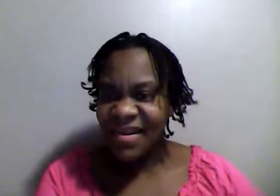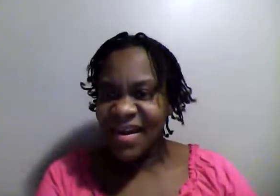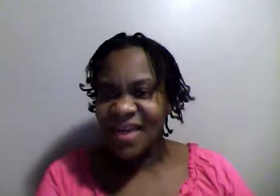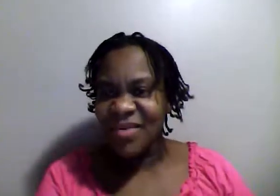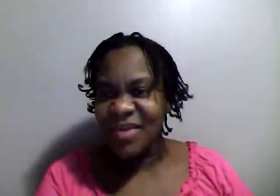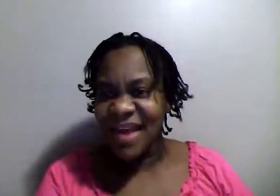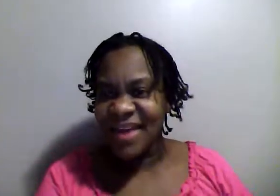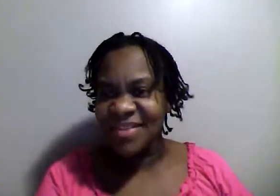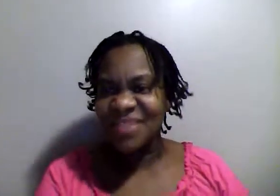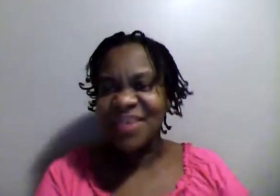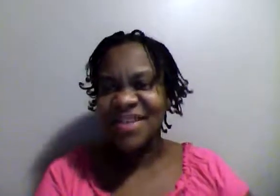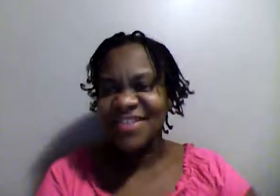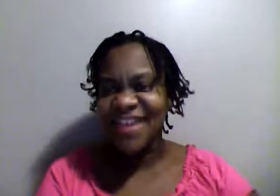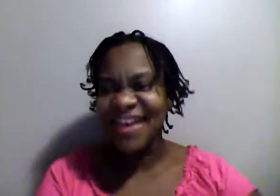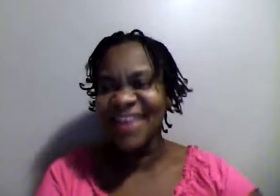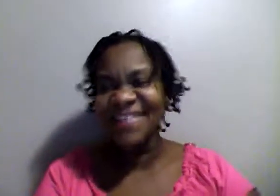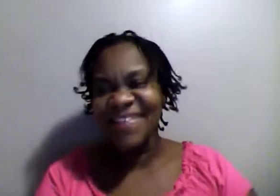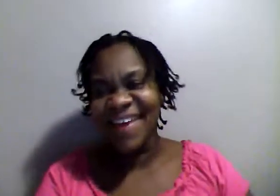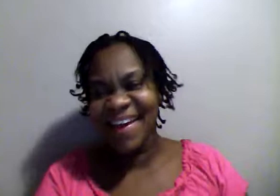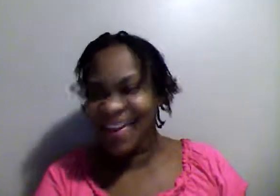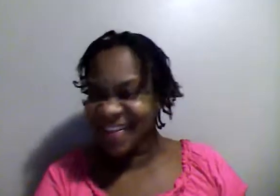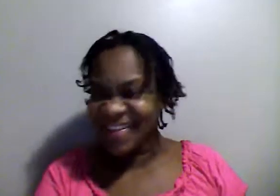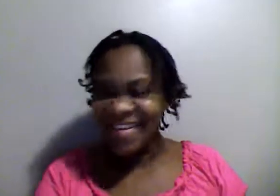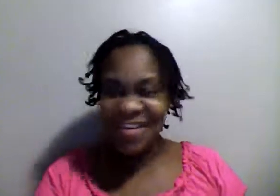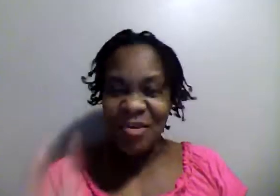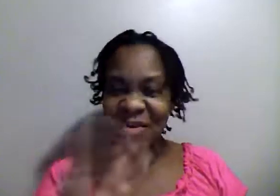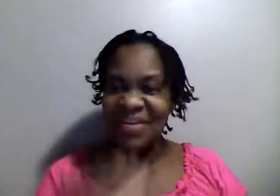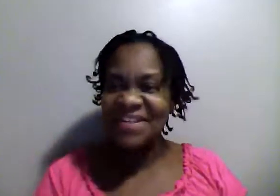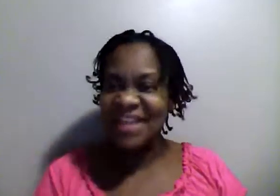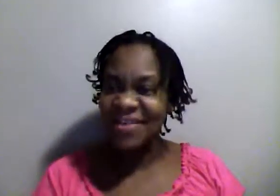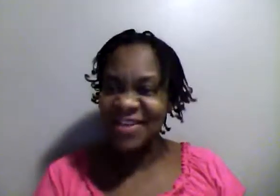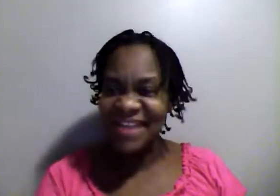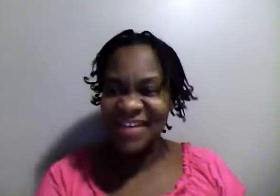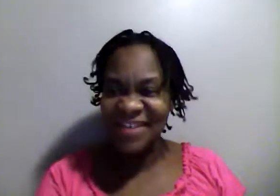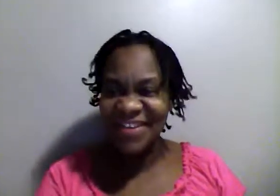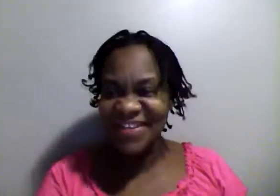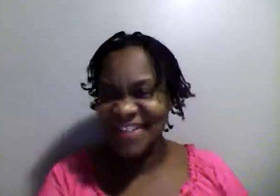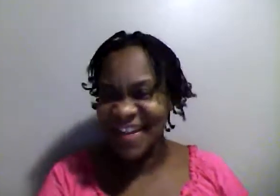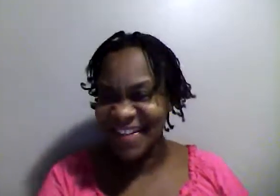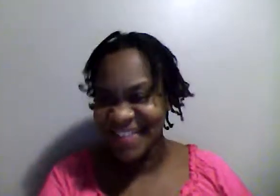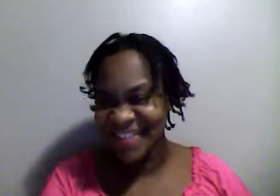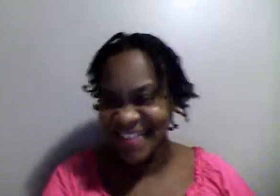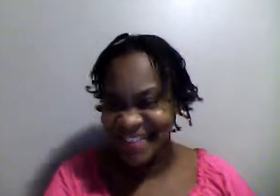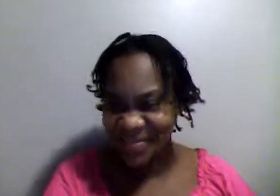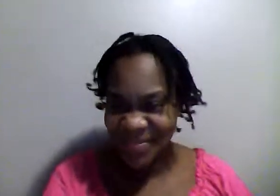I don't like to spell check. Okay. No worries. I know exactly what you're saying.